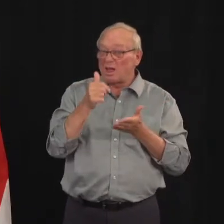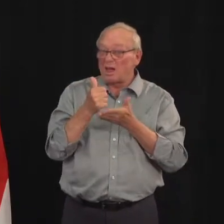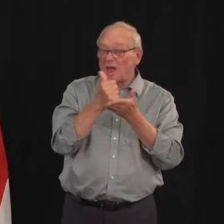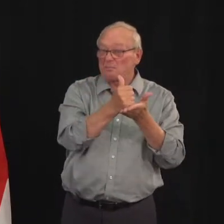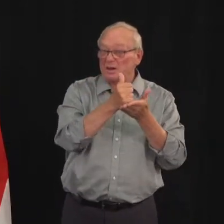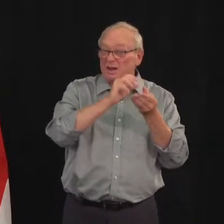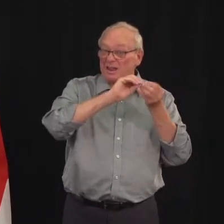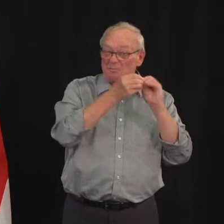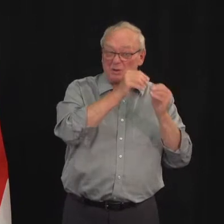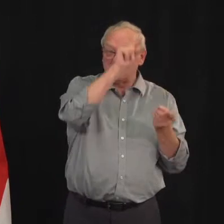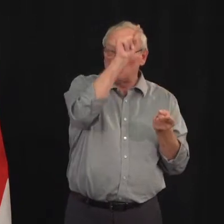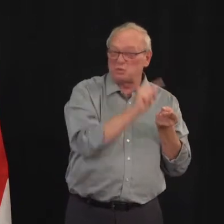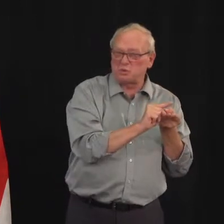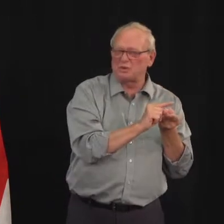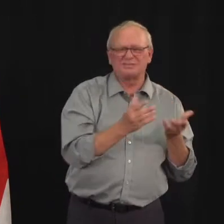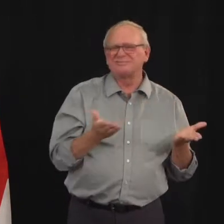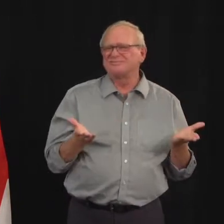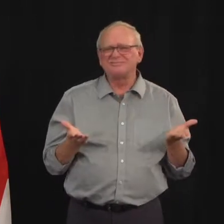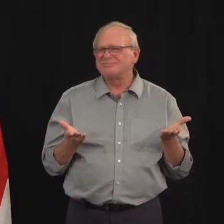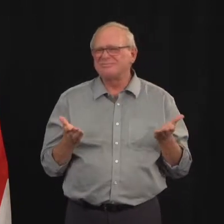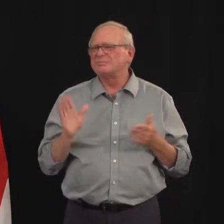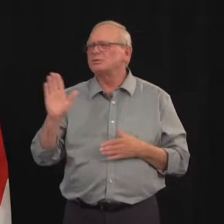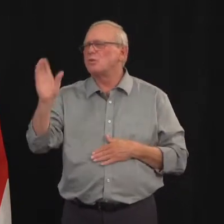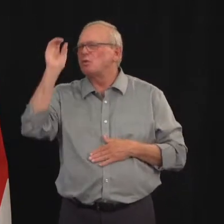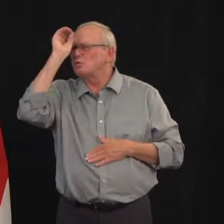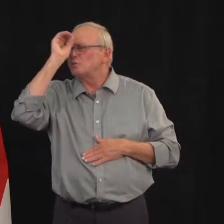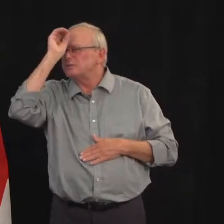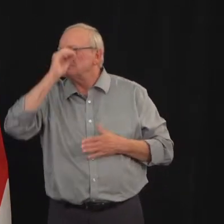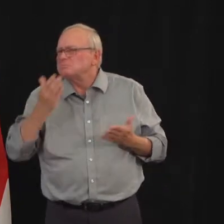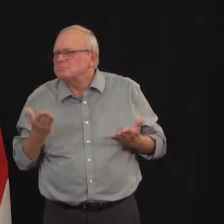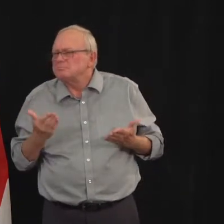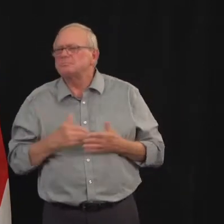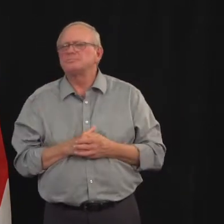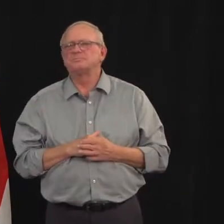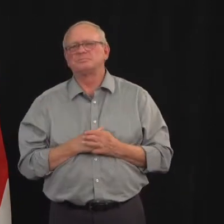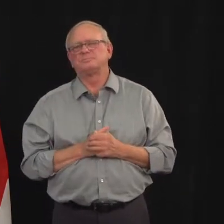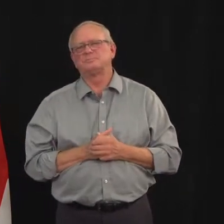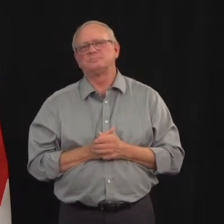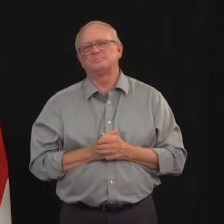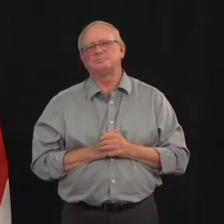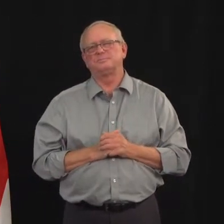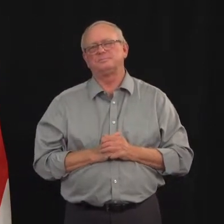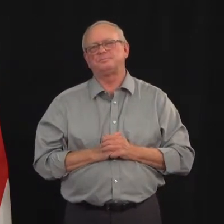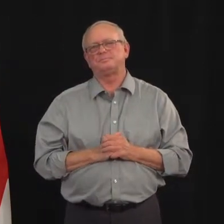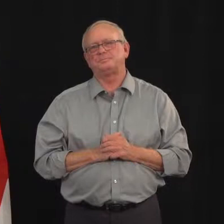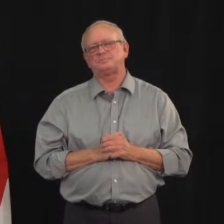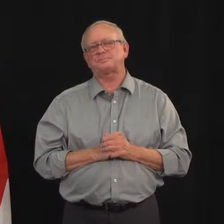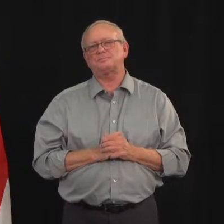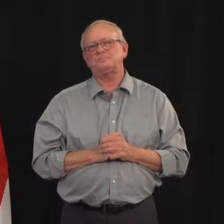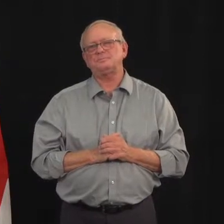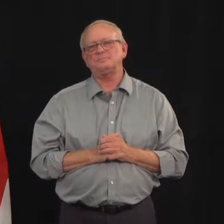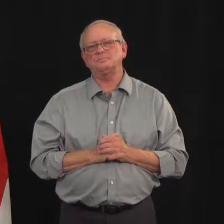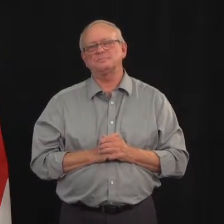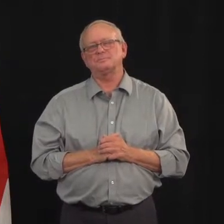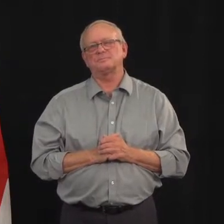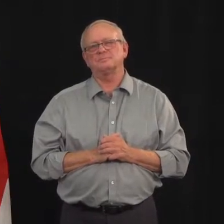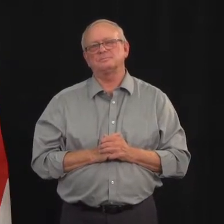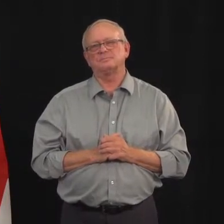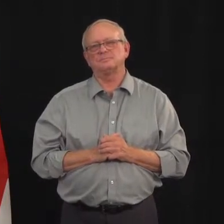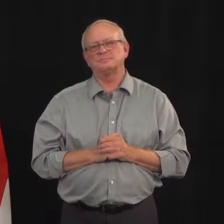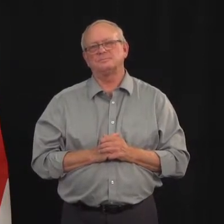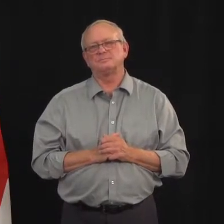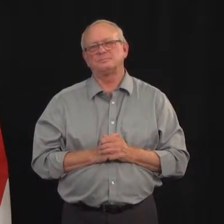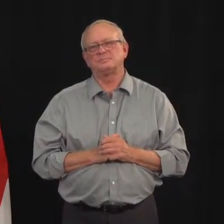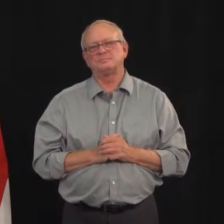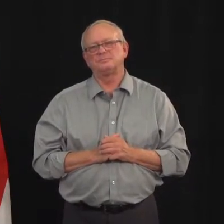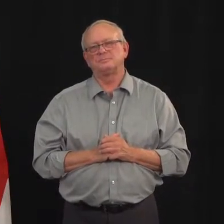When the relaunch moved forward with respect to bars and restaurants in particular, the guidance around those